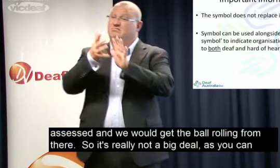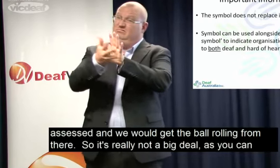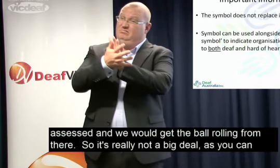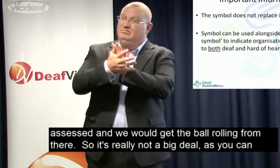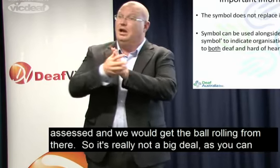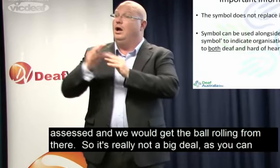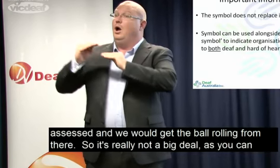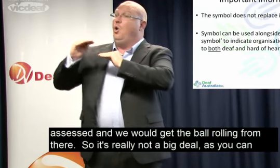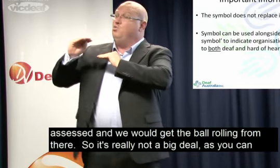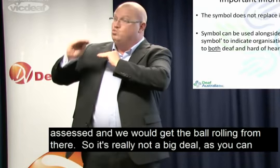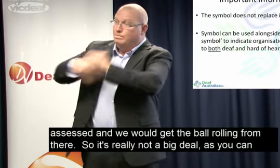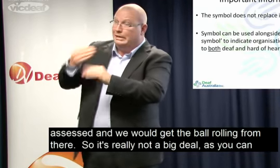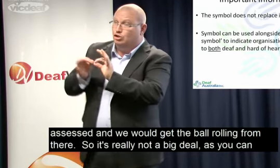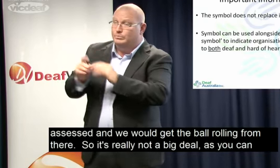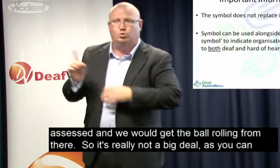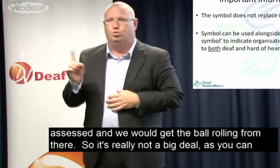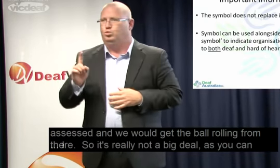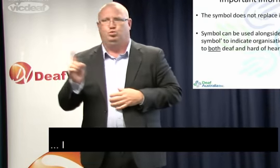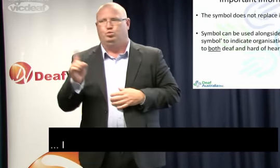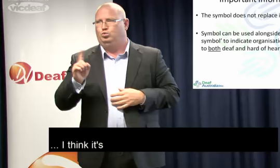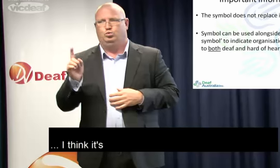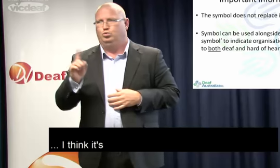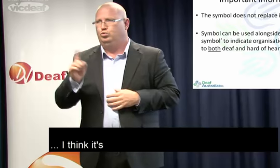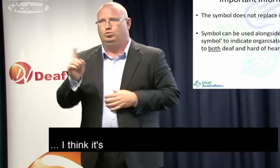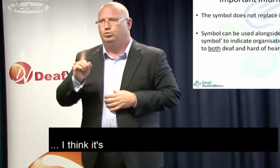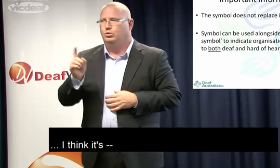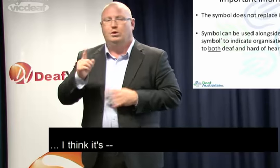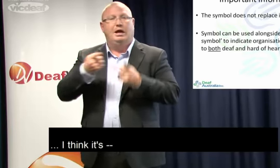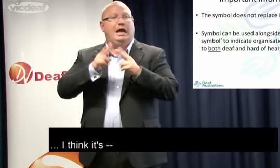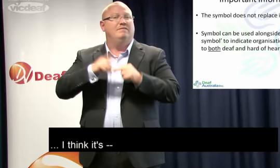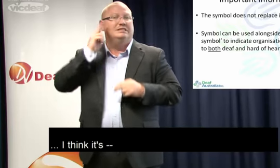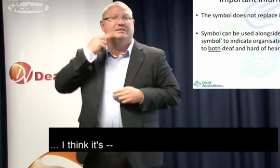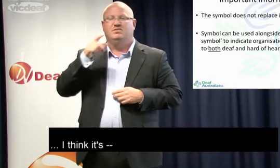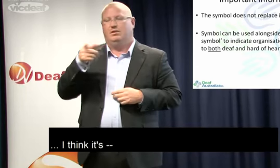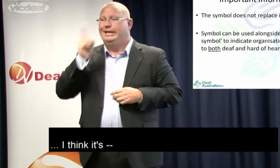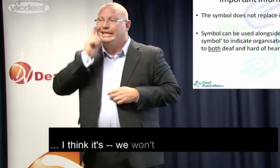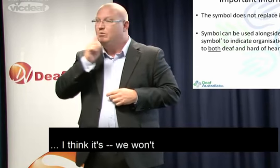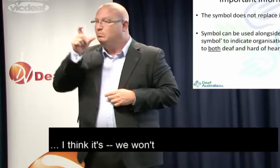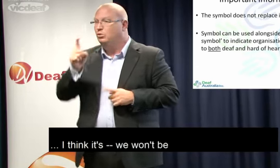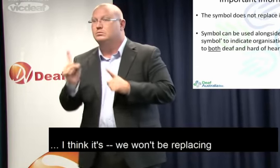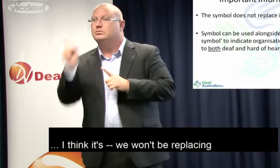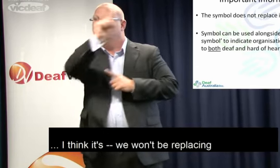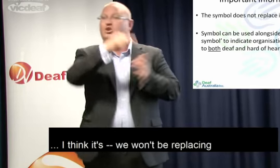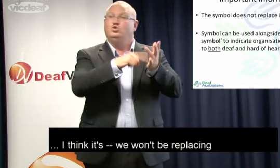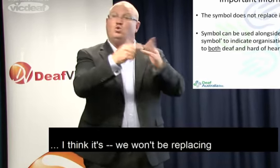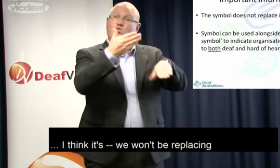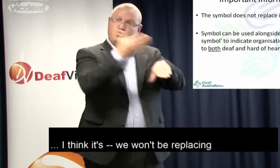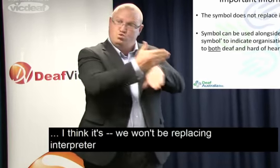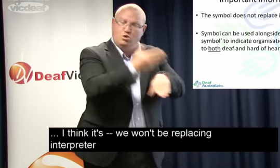I think it's important to say that this symbol will not be replacing interpreters, the International Sign Language symbol. And so if